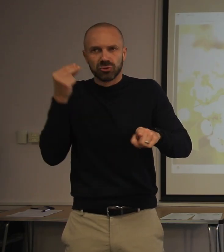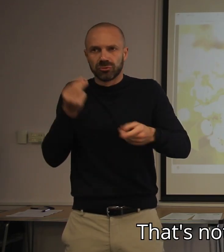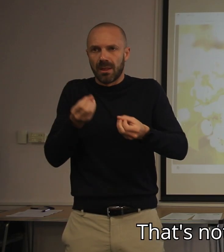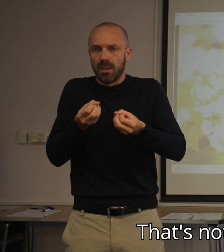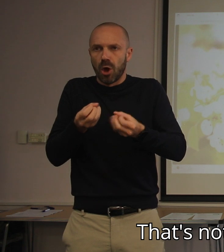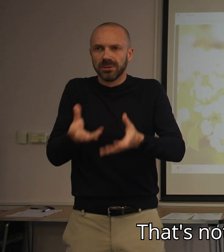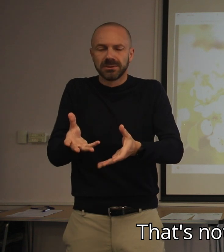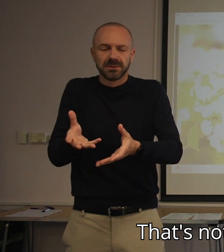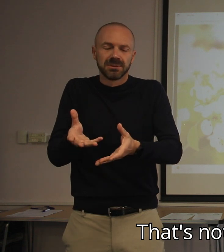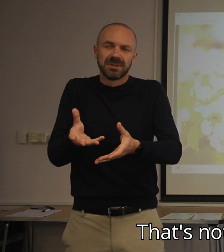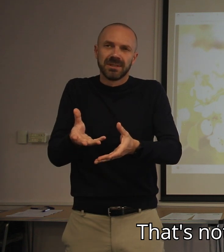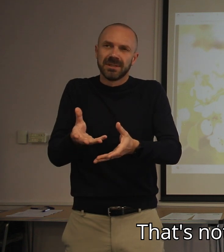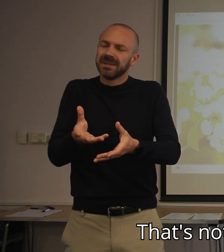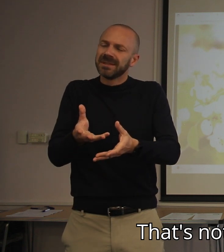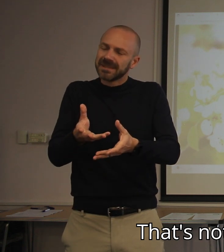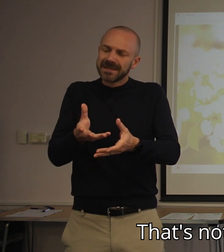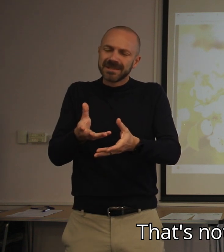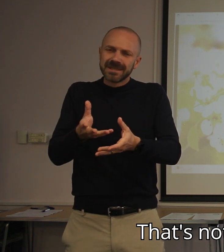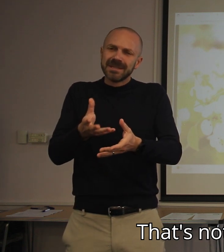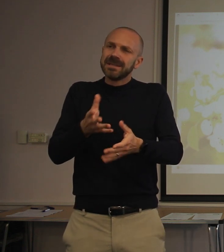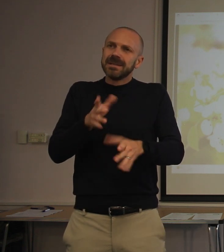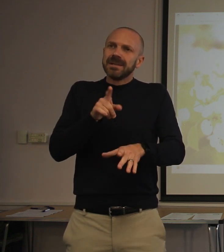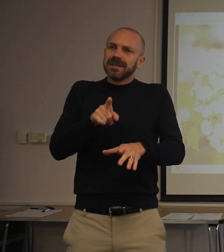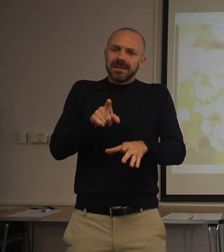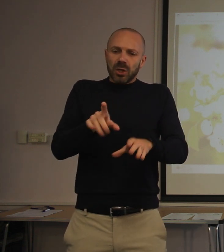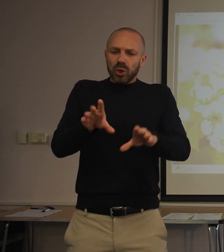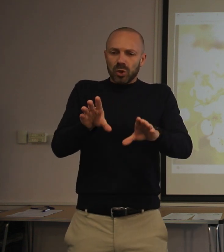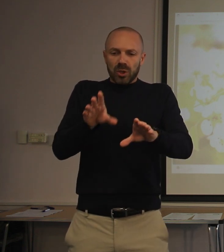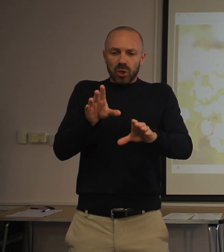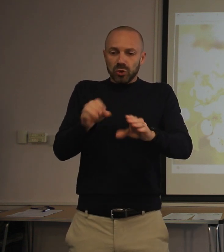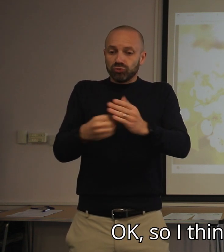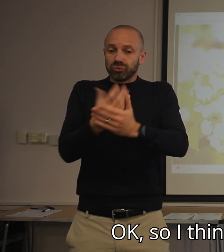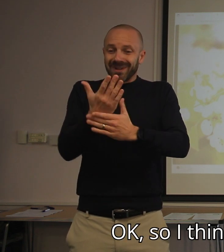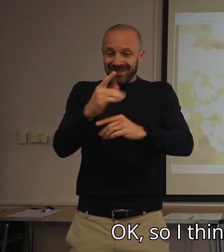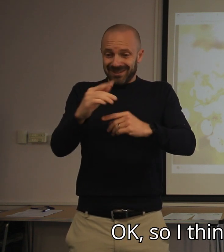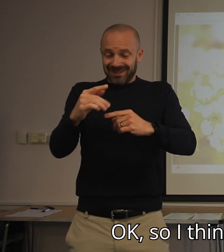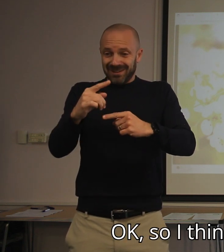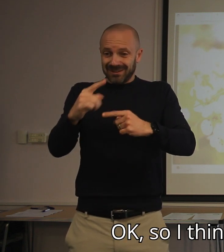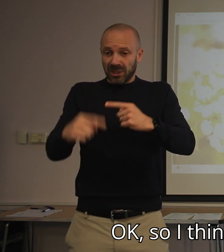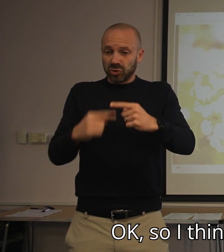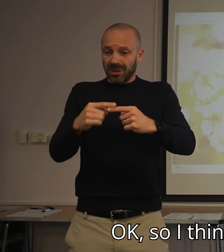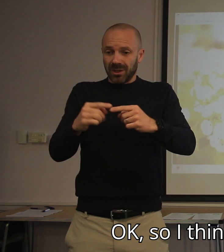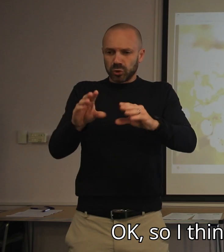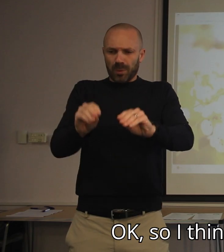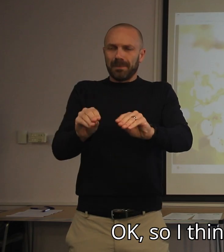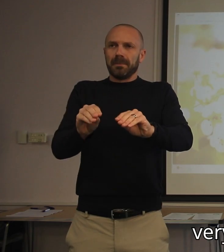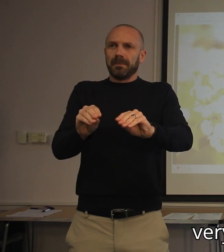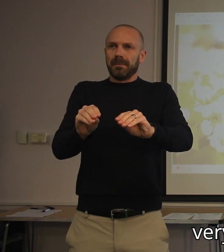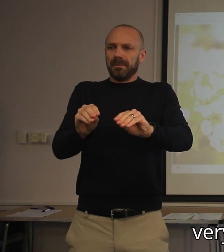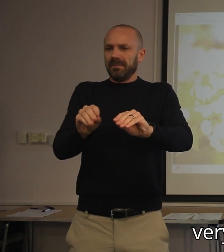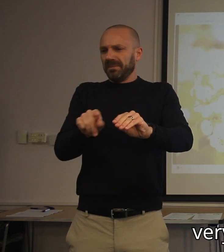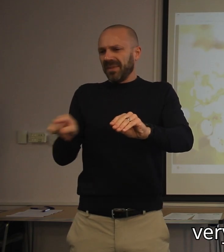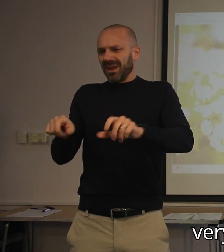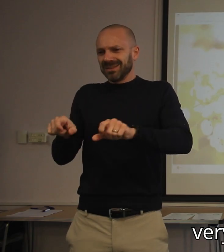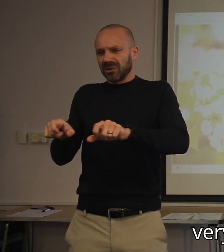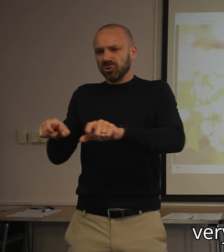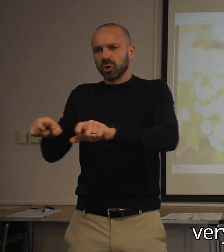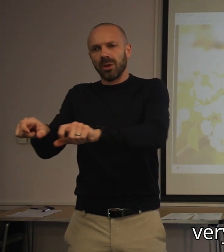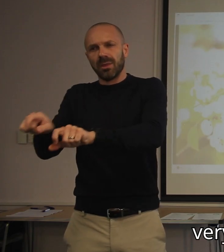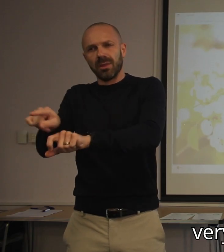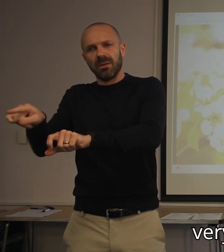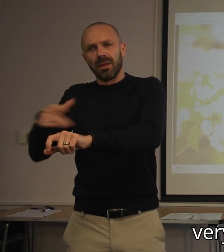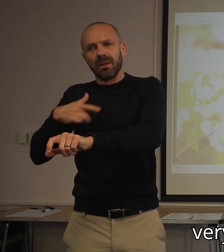loss, that's not going to stop in spring. Okay, so I think that's one thing I've been very,